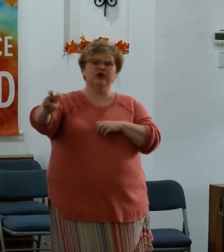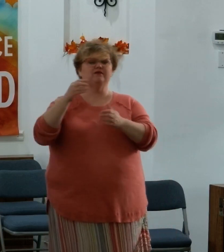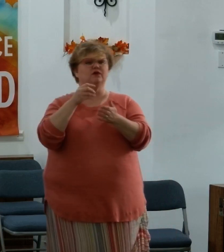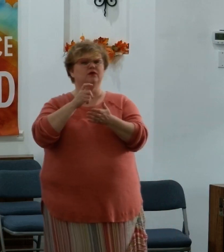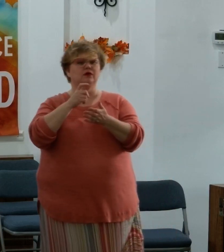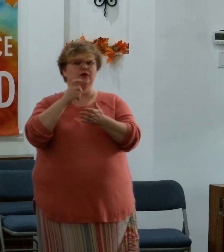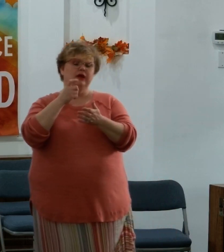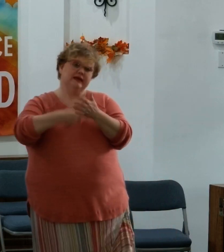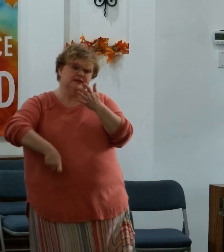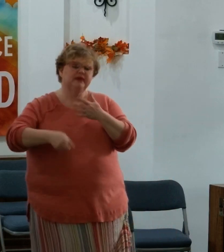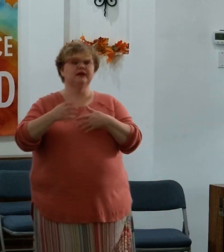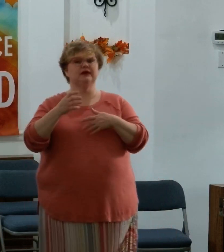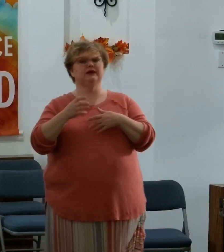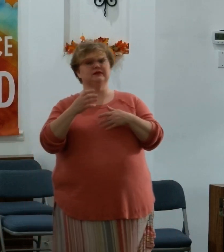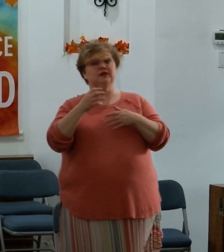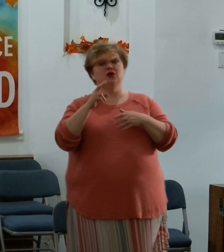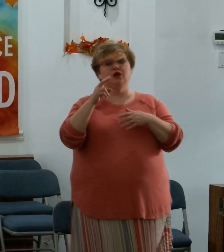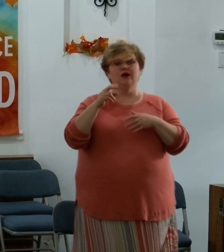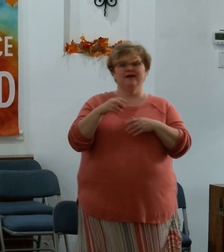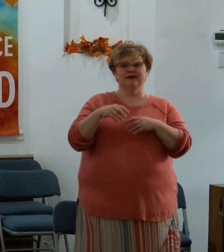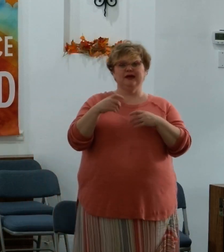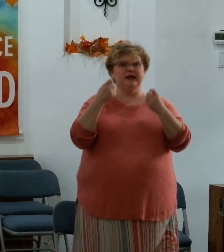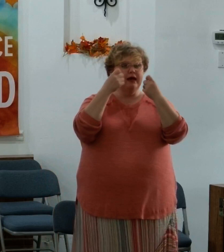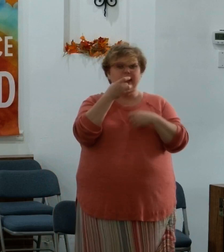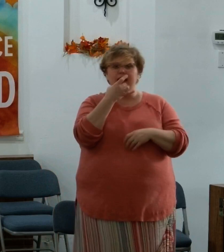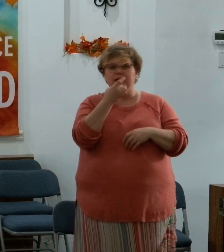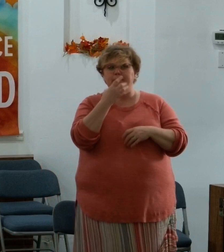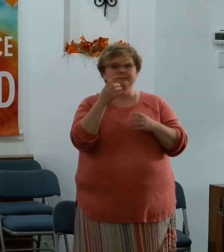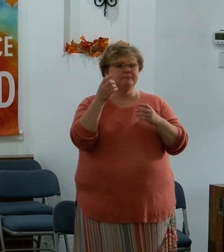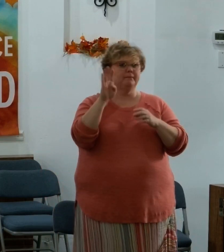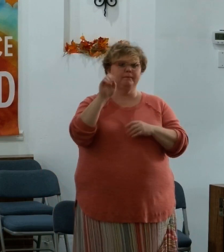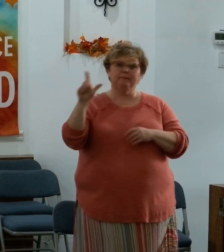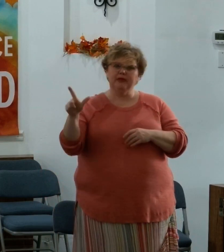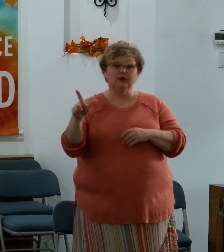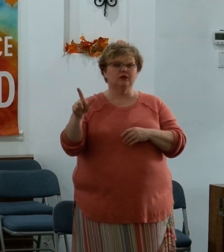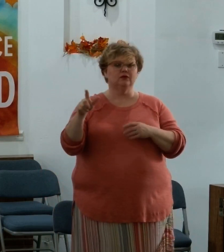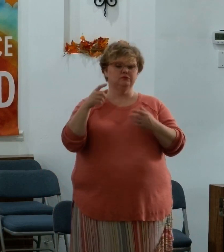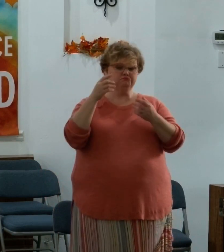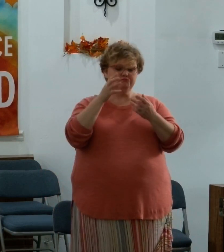for the other staff and utilities and insurance for the church? How are you going to pay for all that?